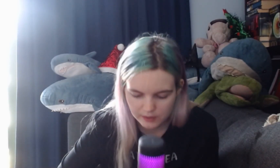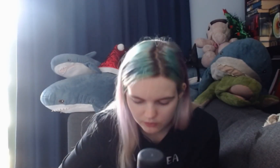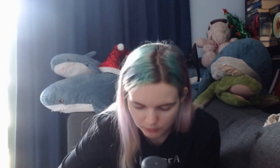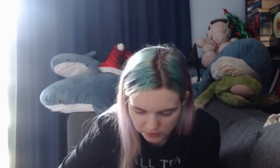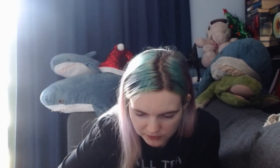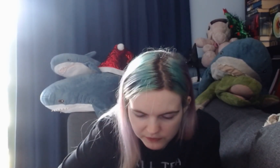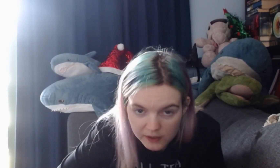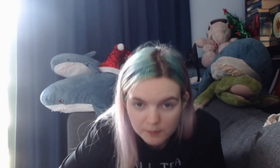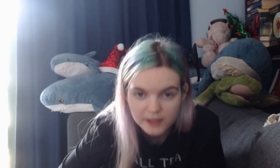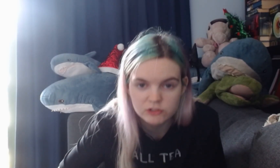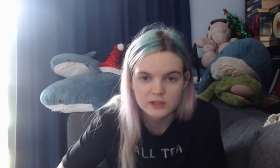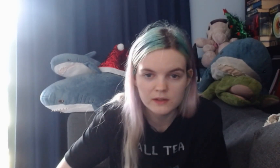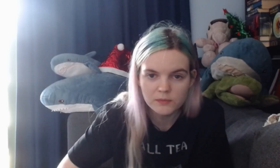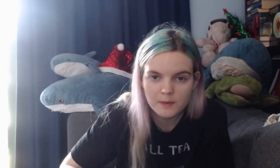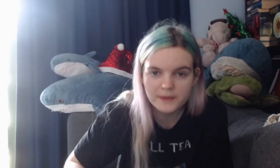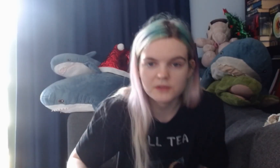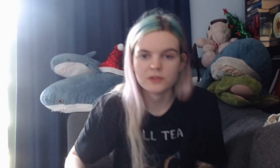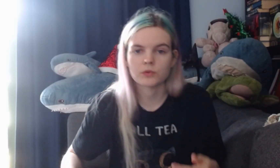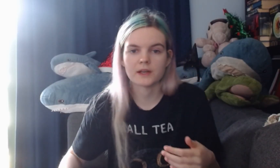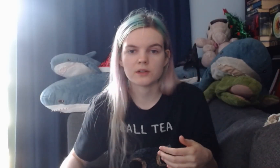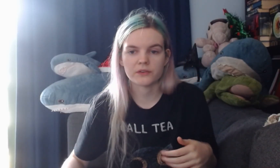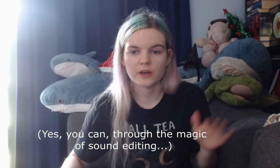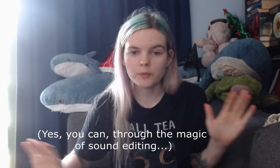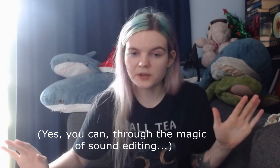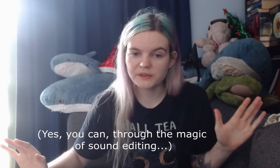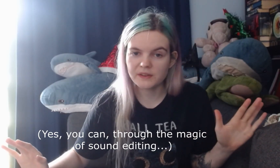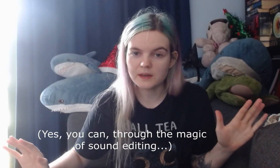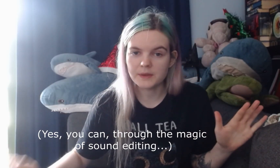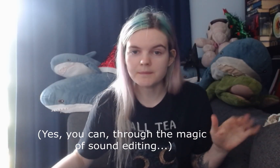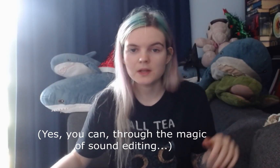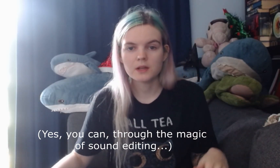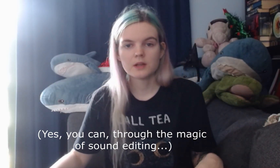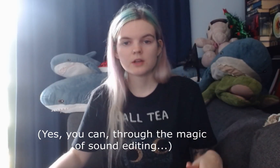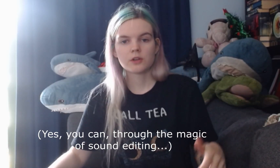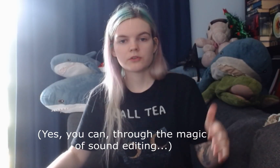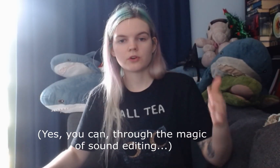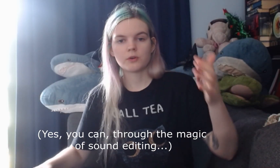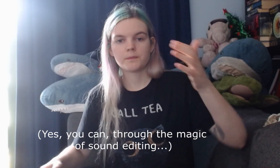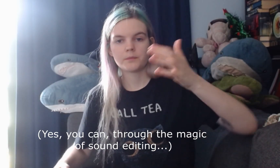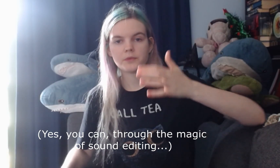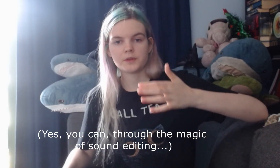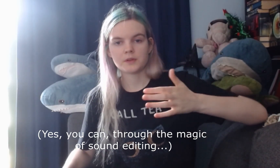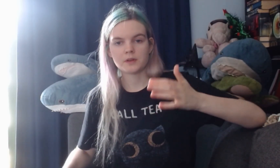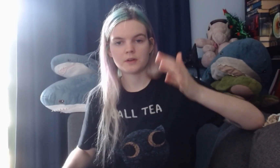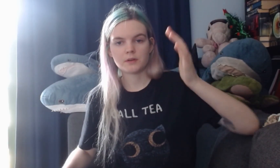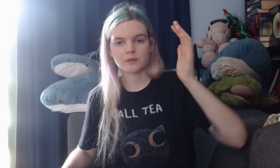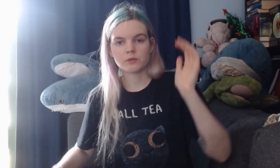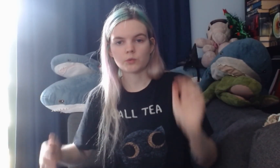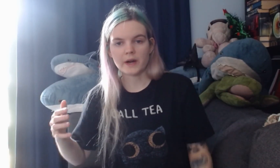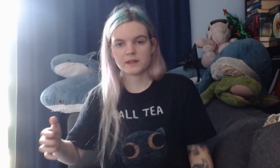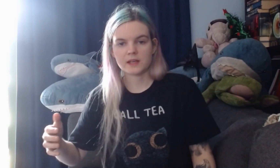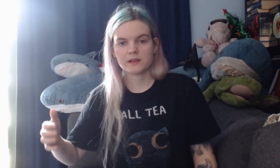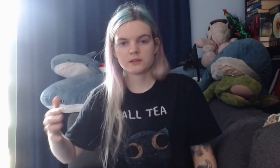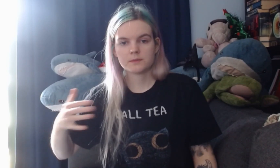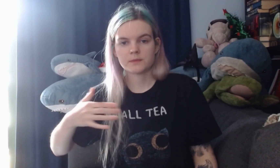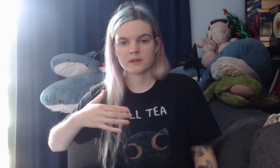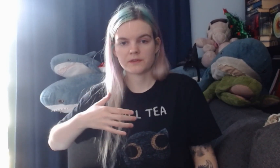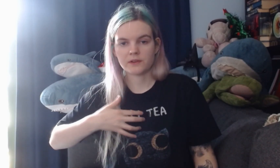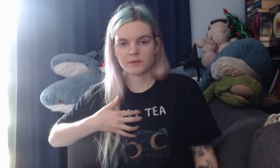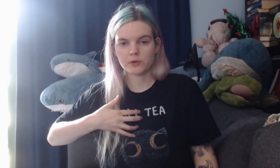hope you can still hear me. Actually, it does maybe better if I do it like this. I hope you can still hear me. So the right hand does this motion